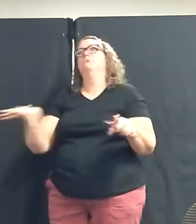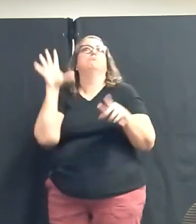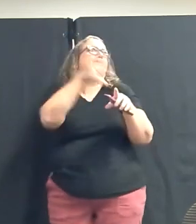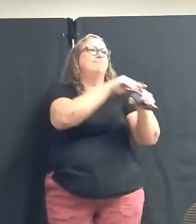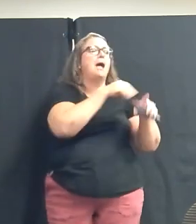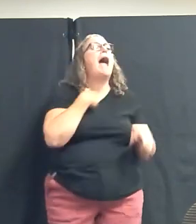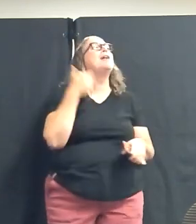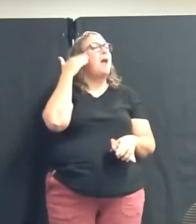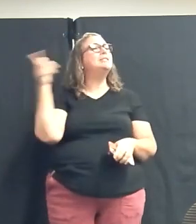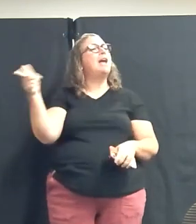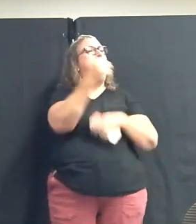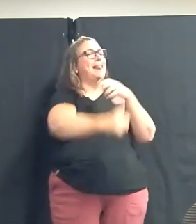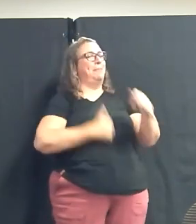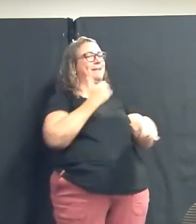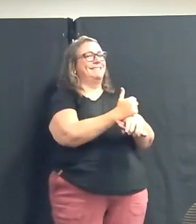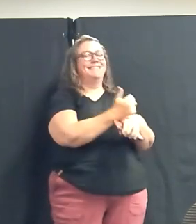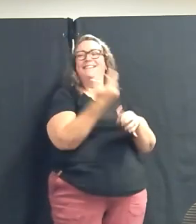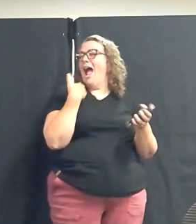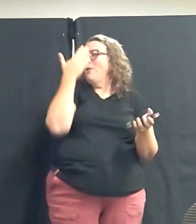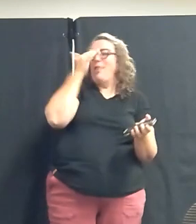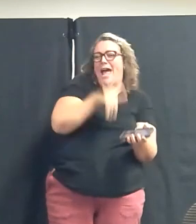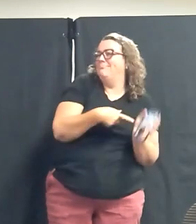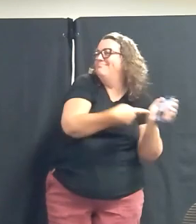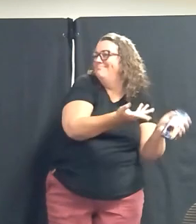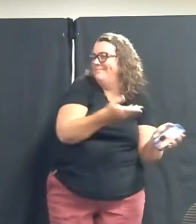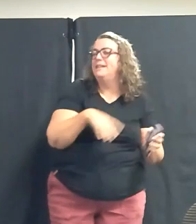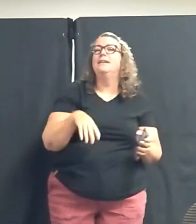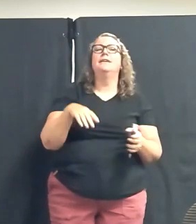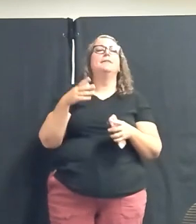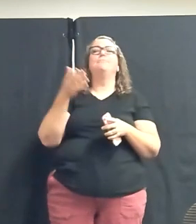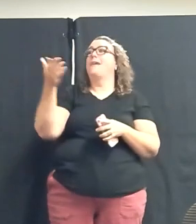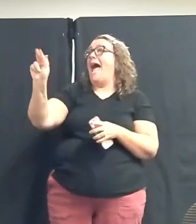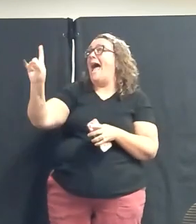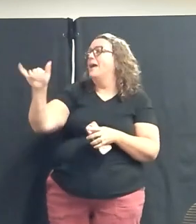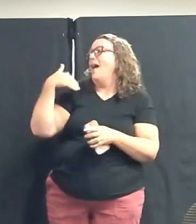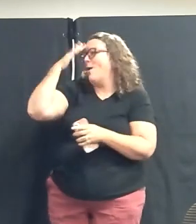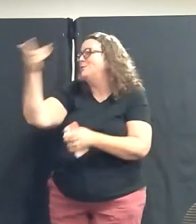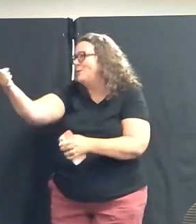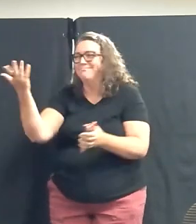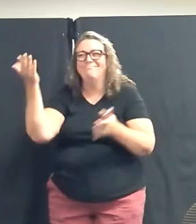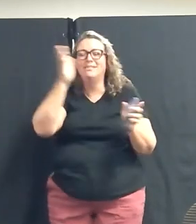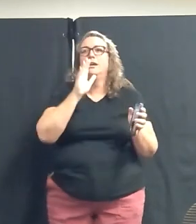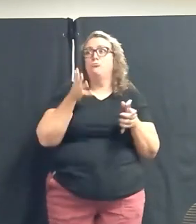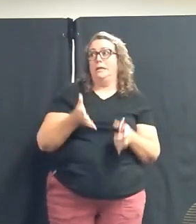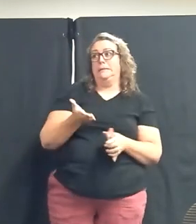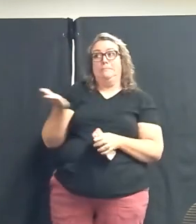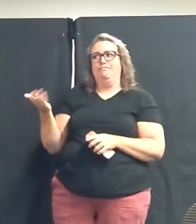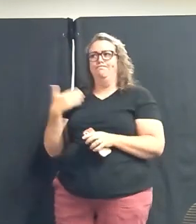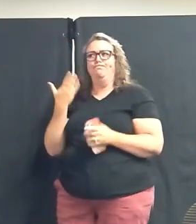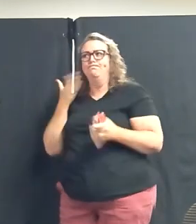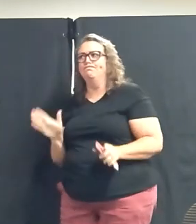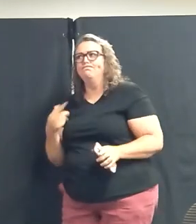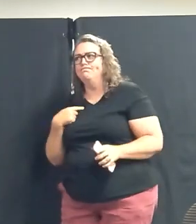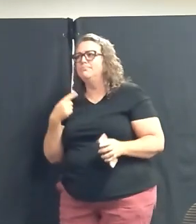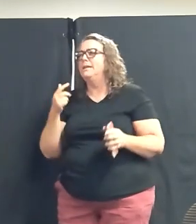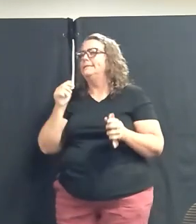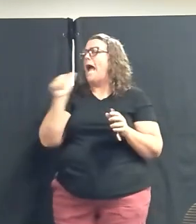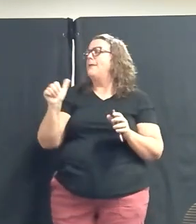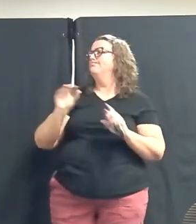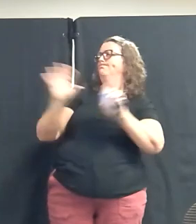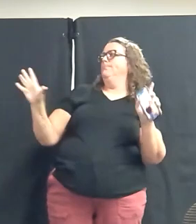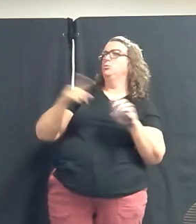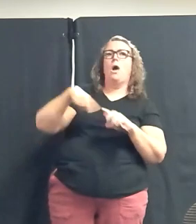I'm speaking because obviously Ann Rifle, I know she is an alumnus of ISD. And Andy, we know who he is because